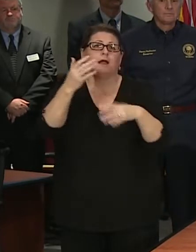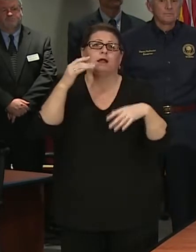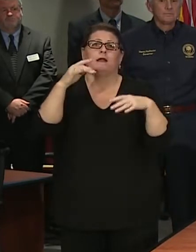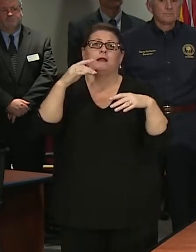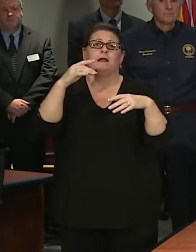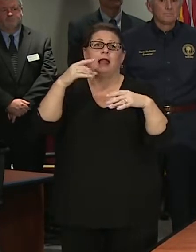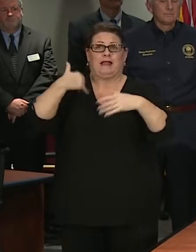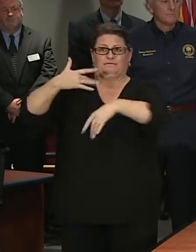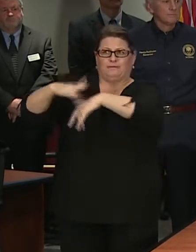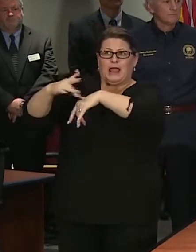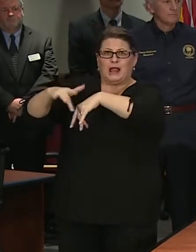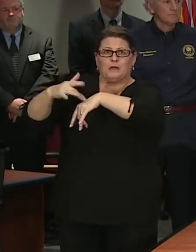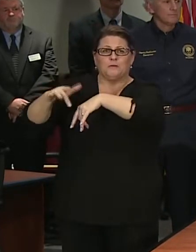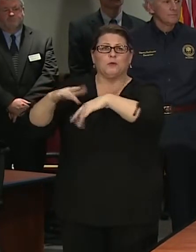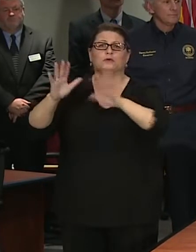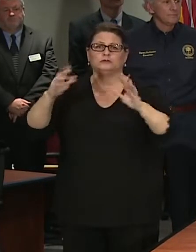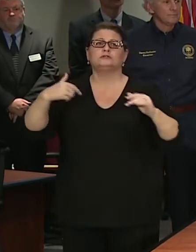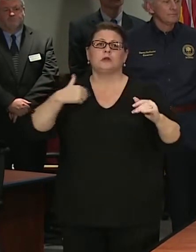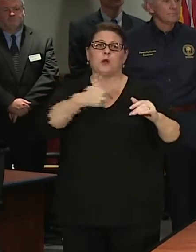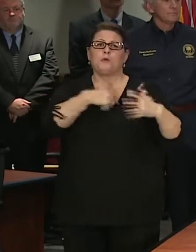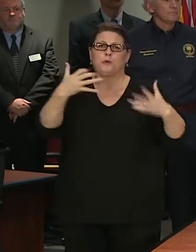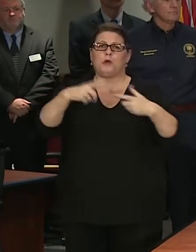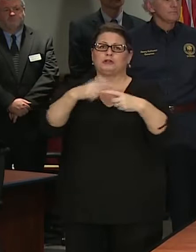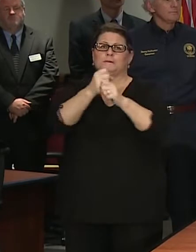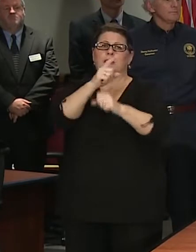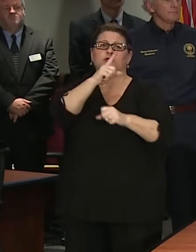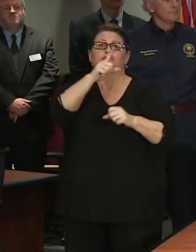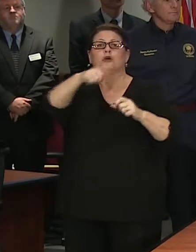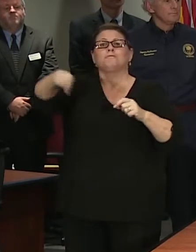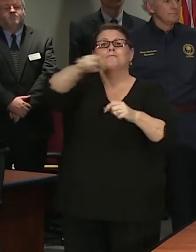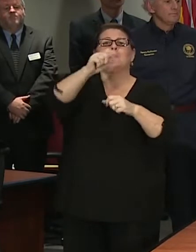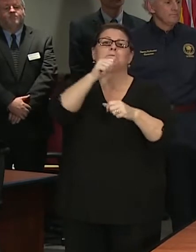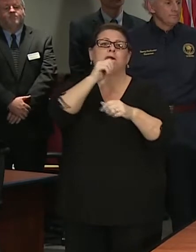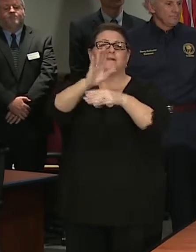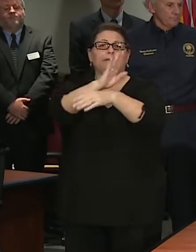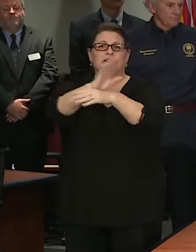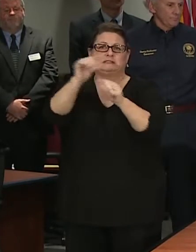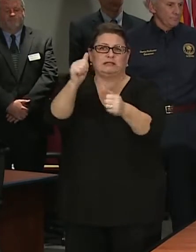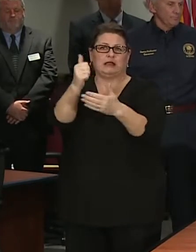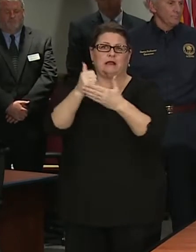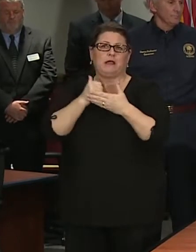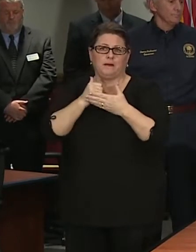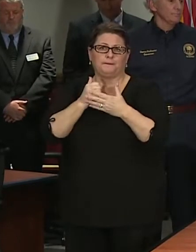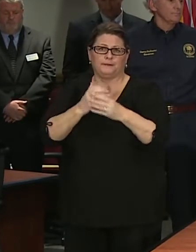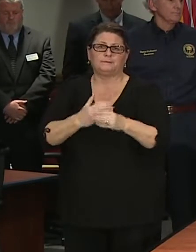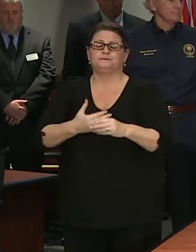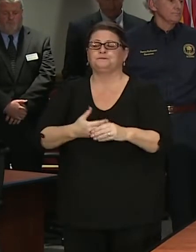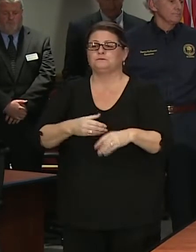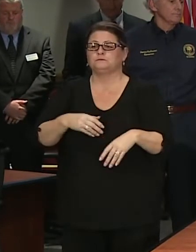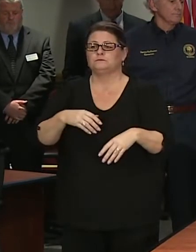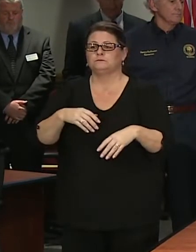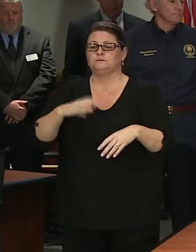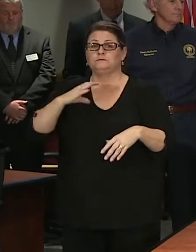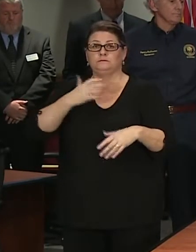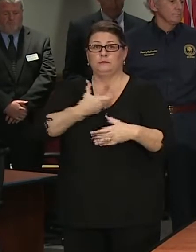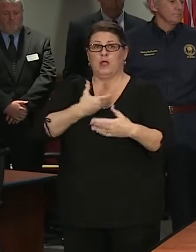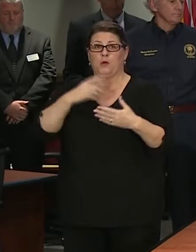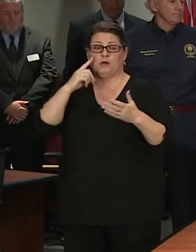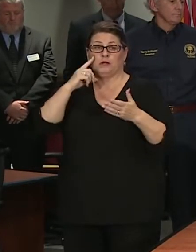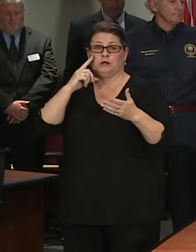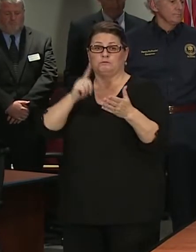this by prioritizing our limited resources. Our current data shows us that social distancing and staying